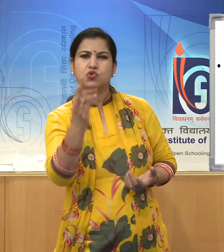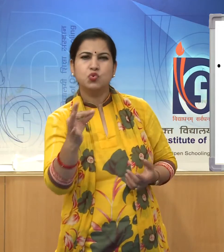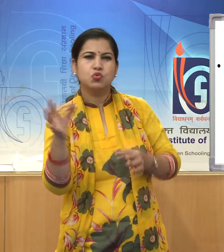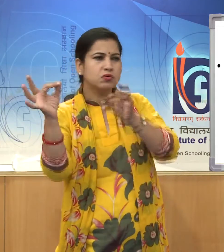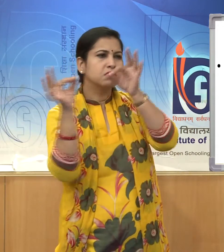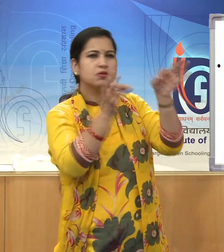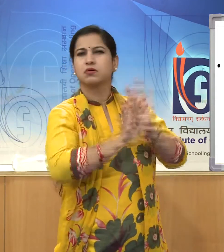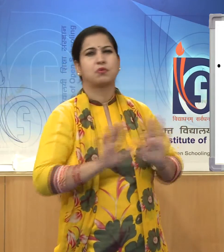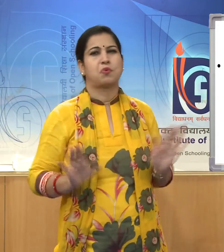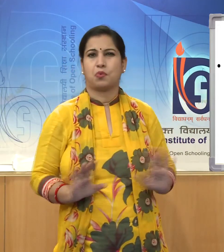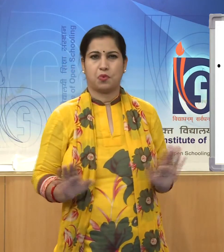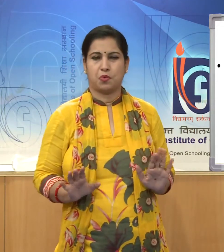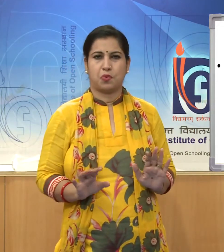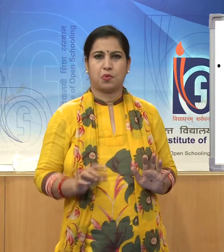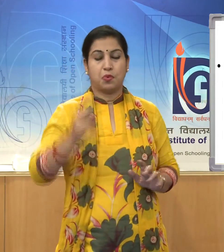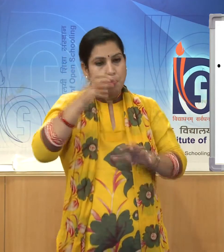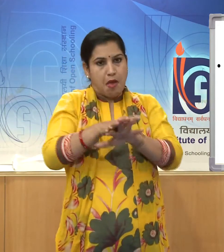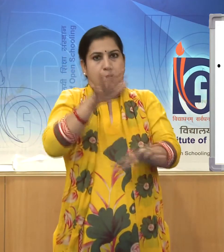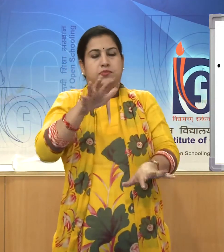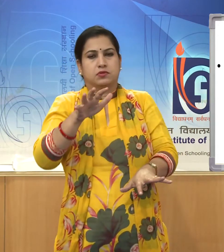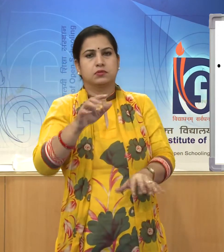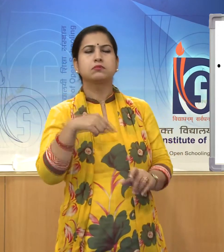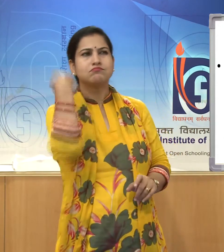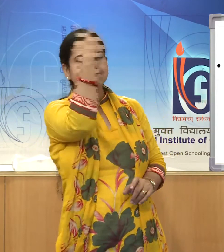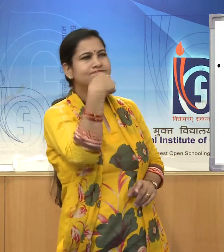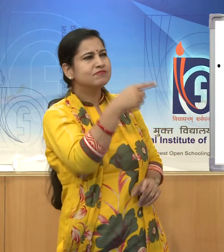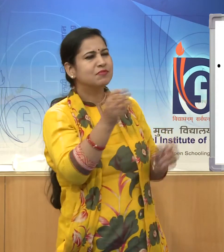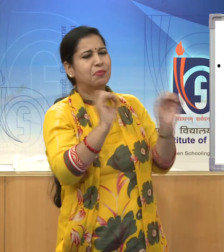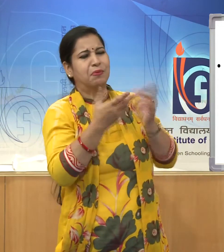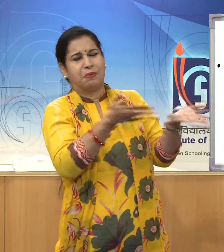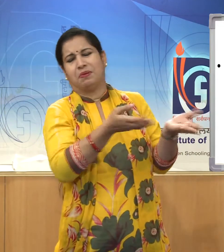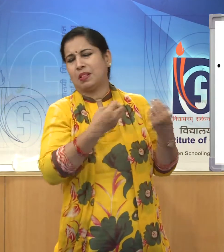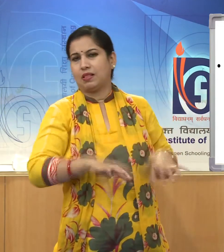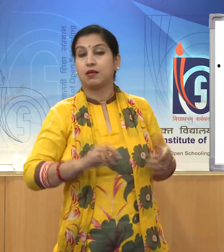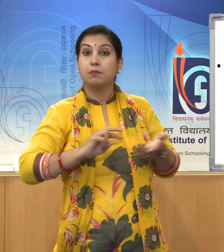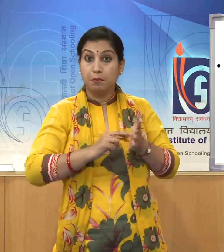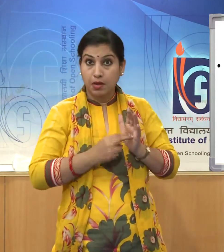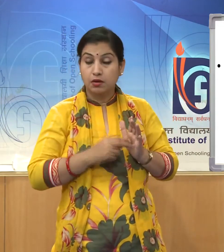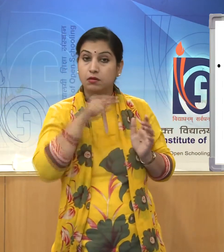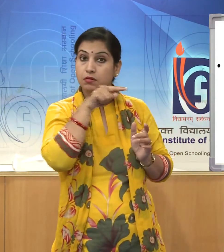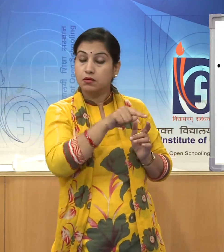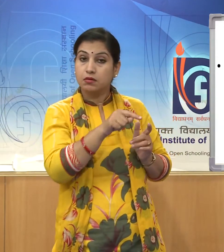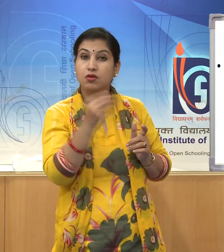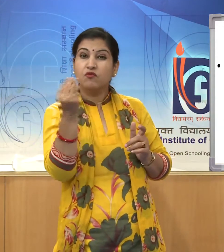reality. They look as if nothing more than a few